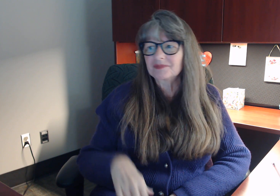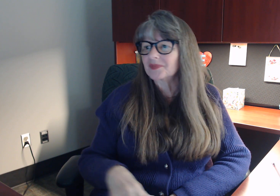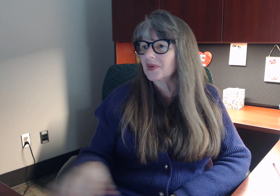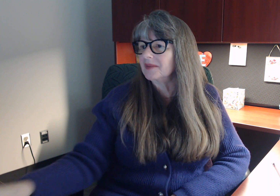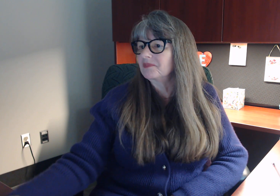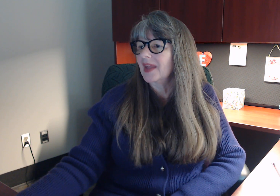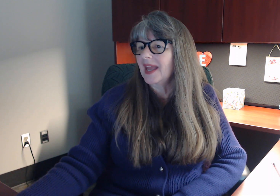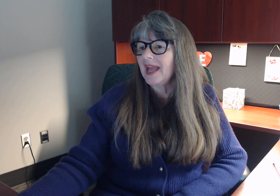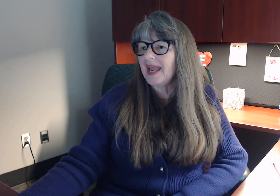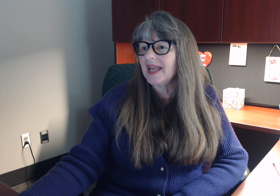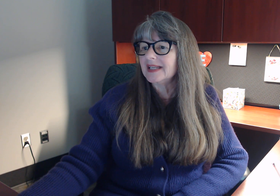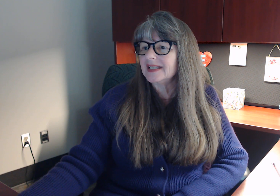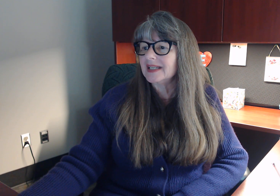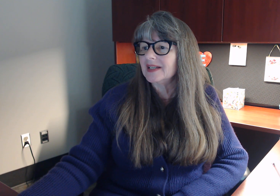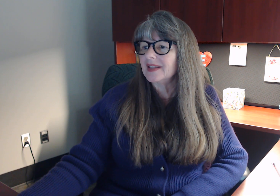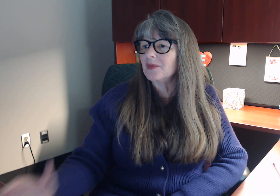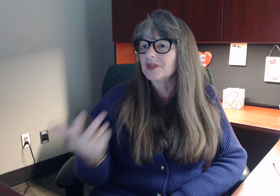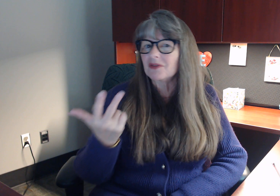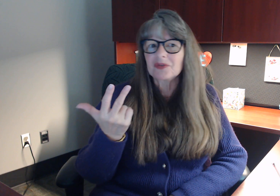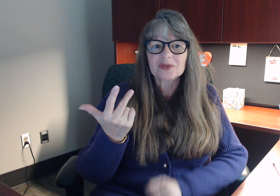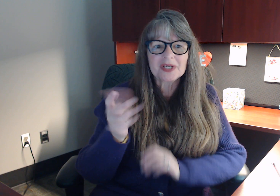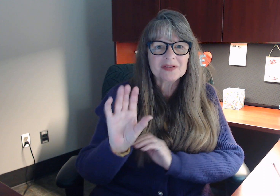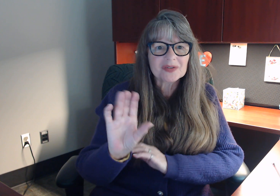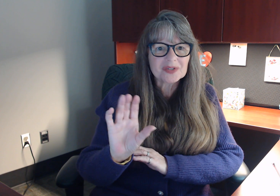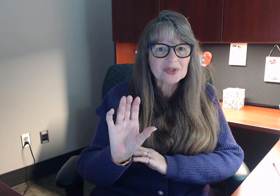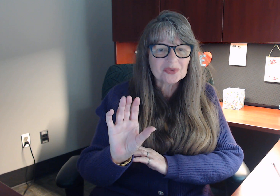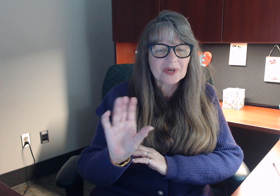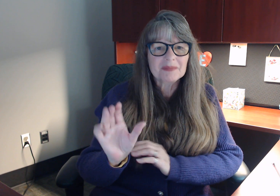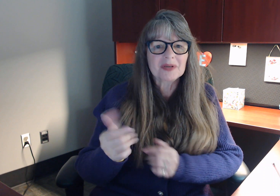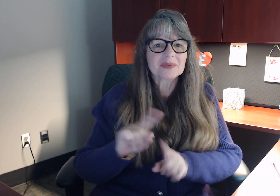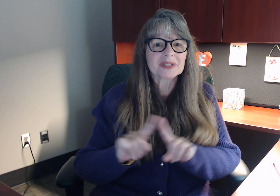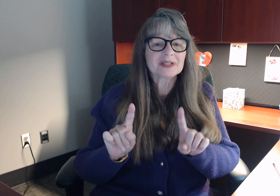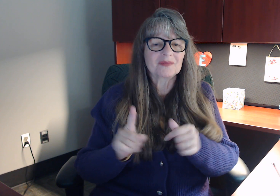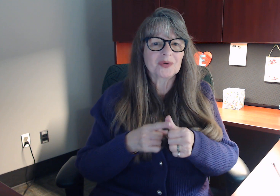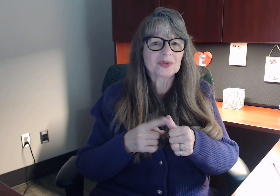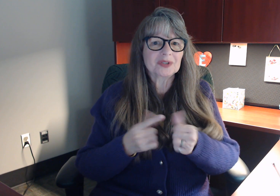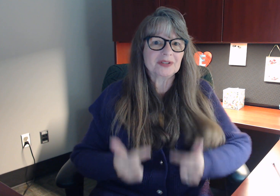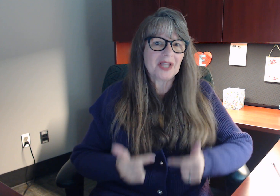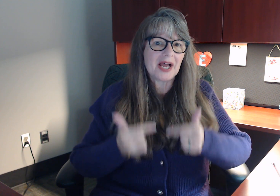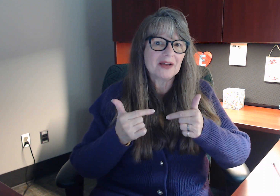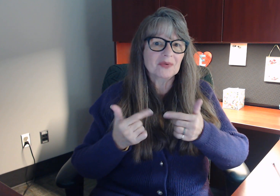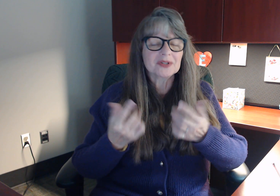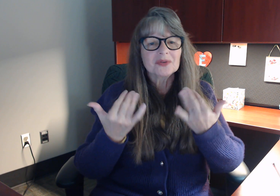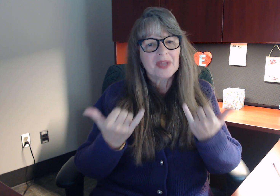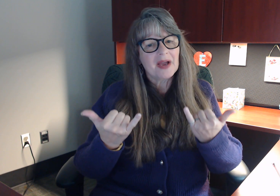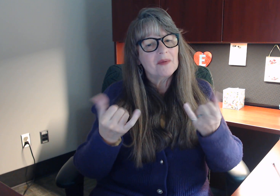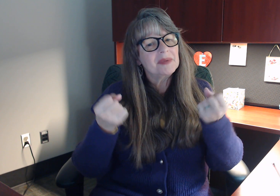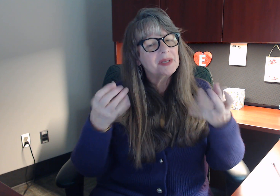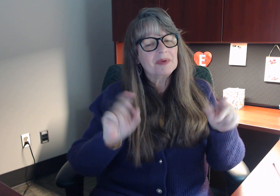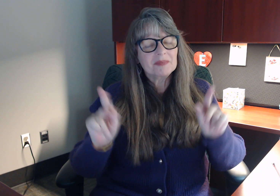Okay. And that was in the 13th century, but it was the first live one. So now many people